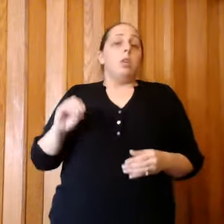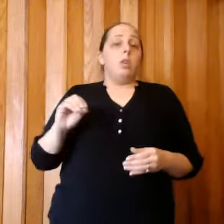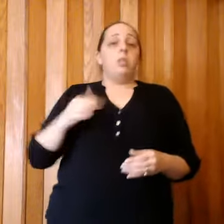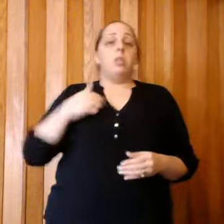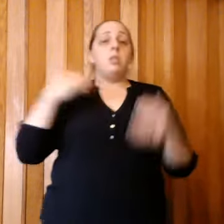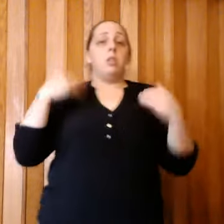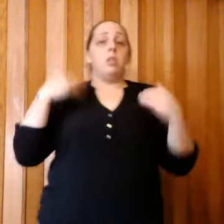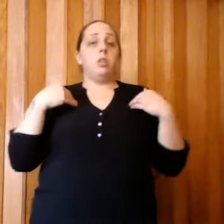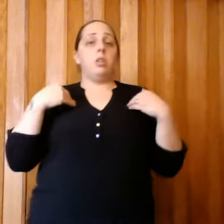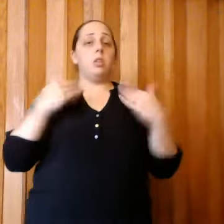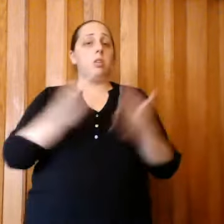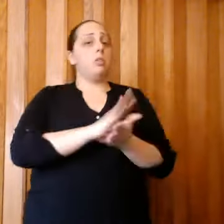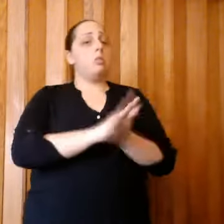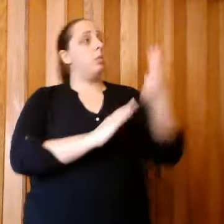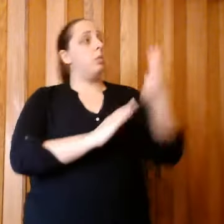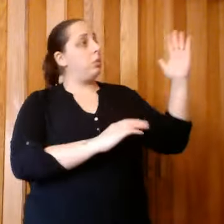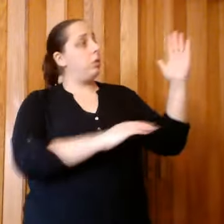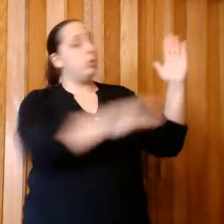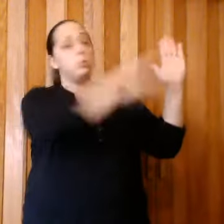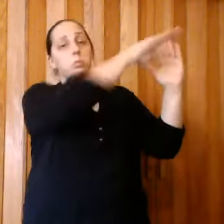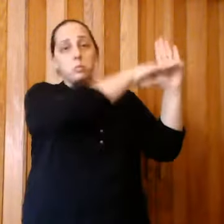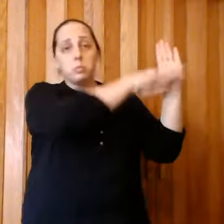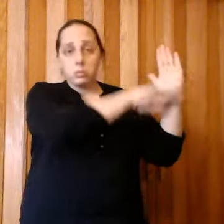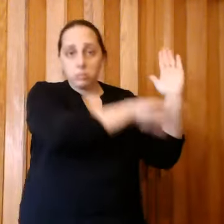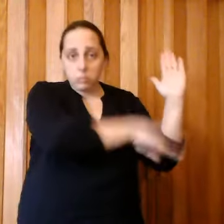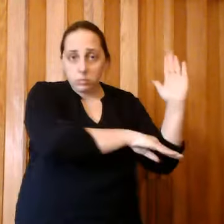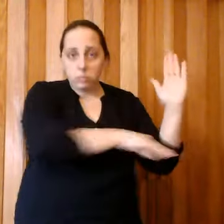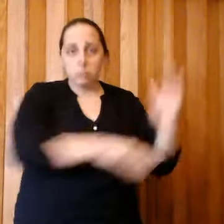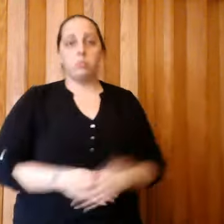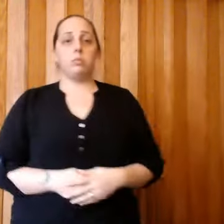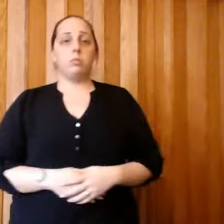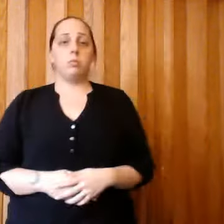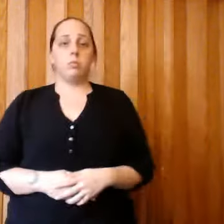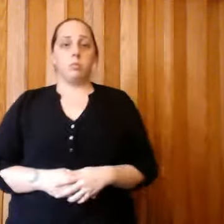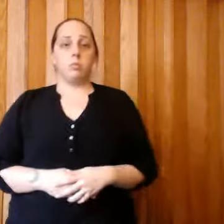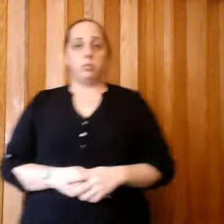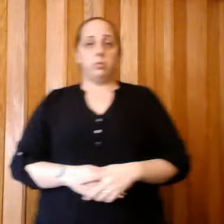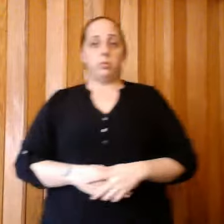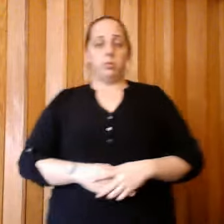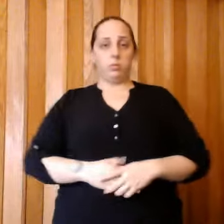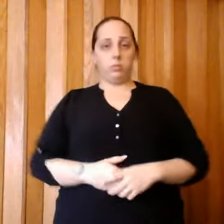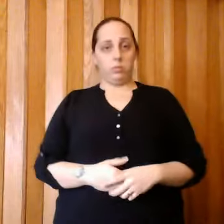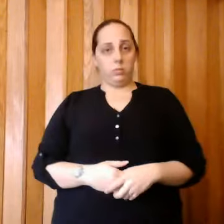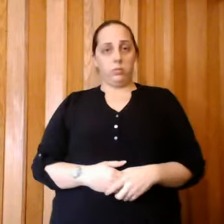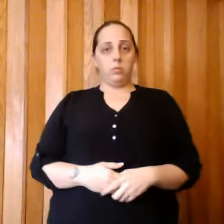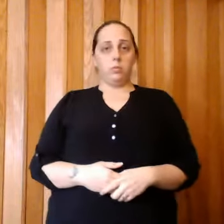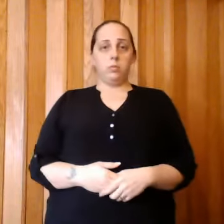And so that's essentially my preparation. So I make sure I read the readings and I make sure I have the symbol ready.